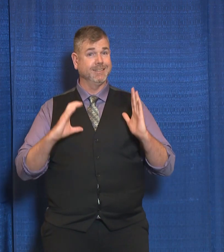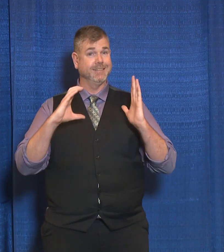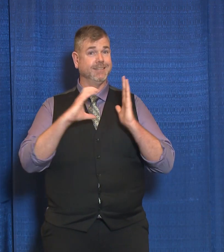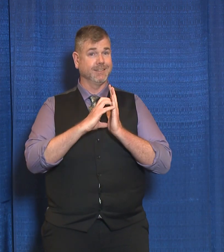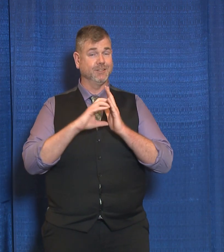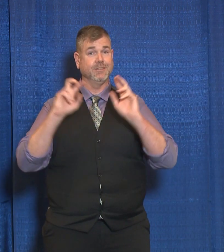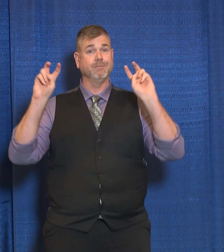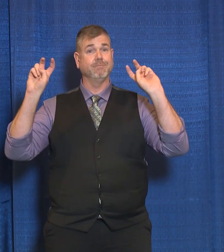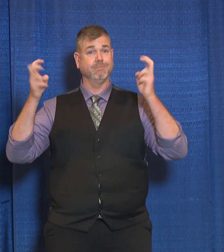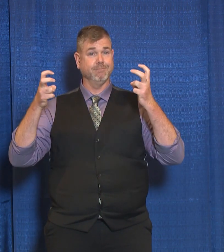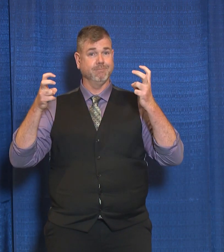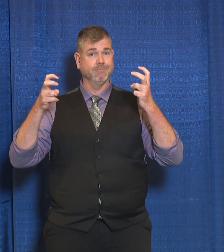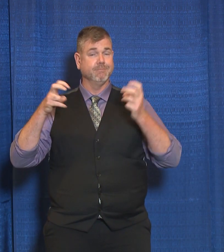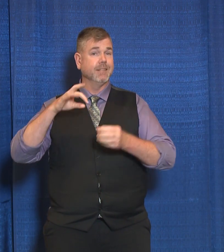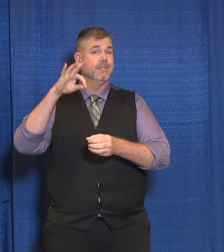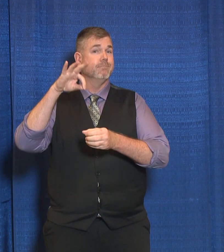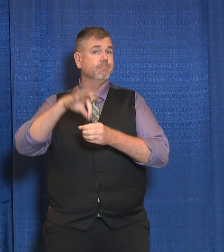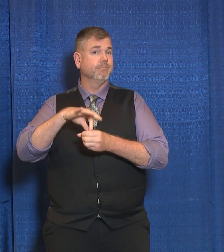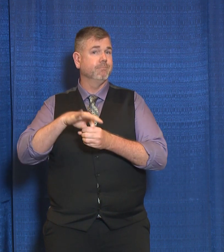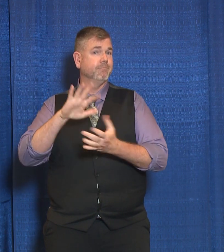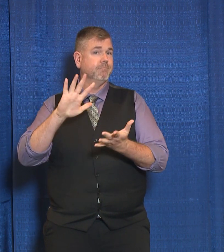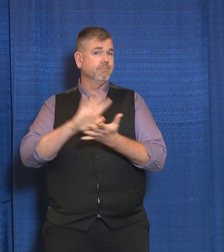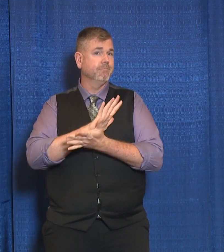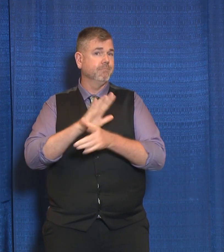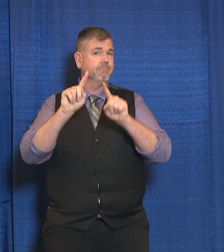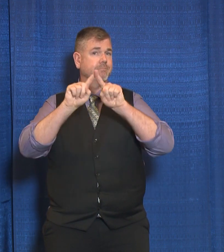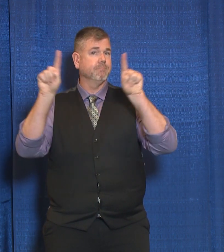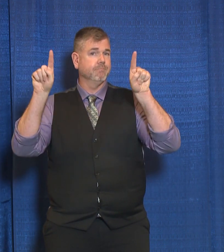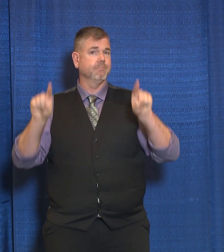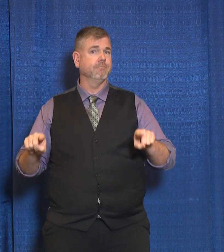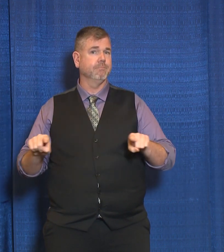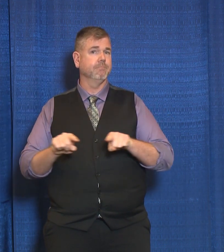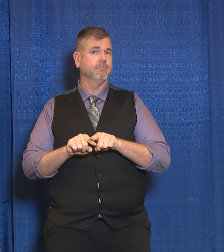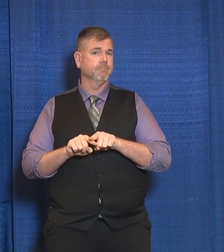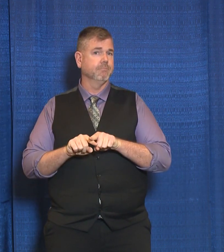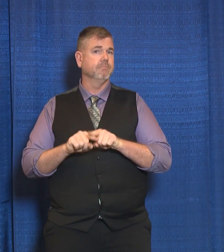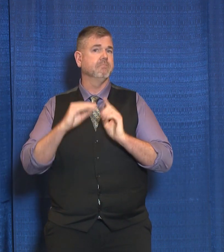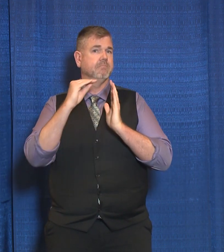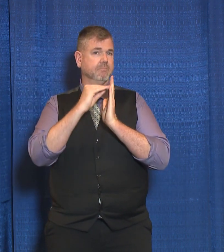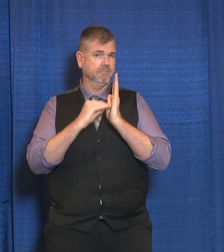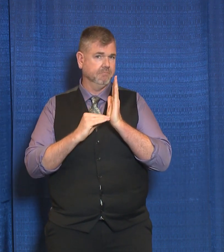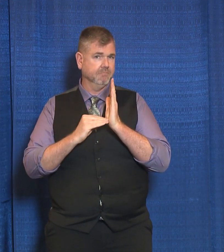Ballot delivery. Military and overseas voters only.